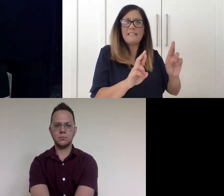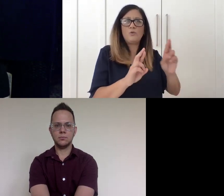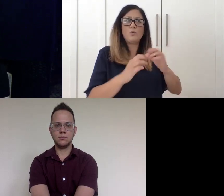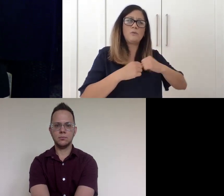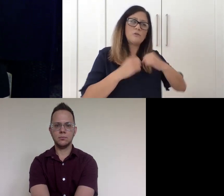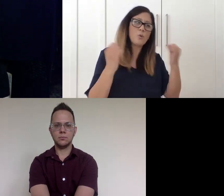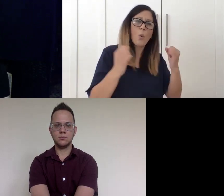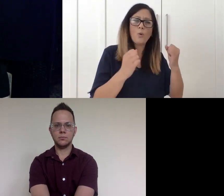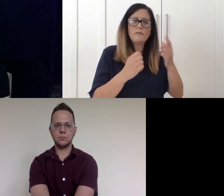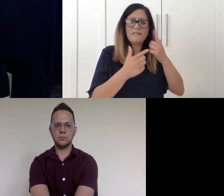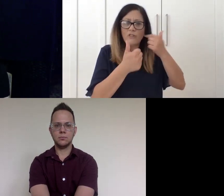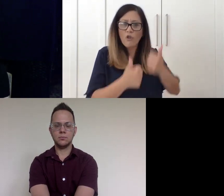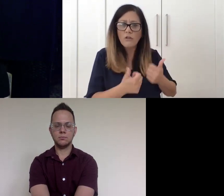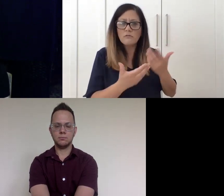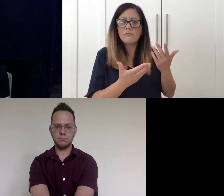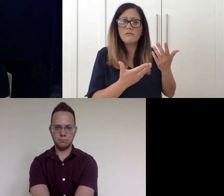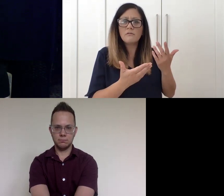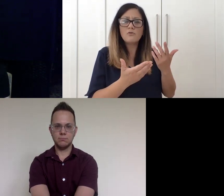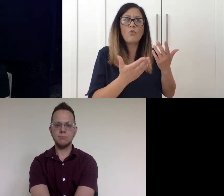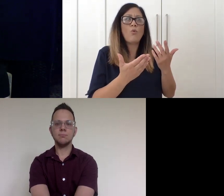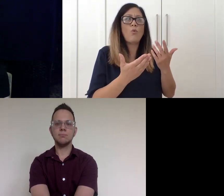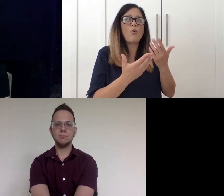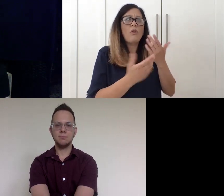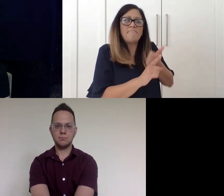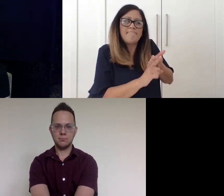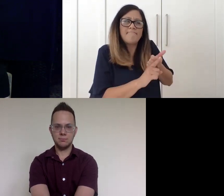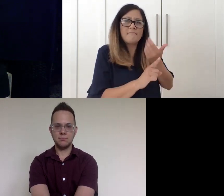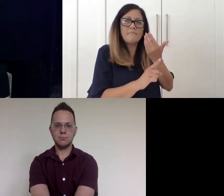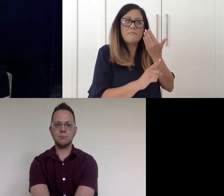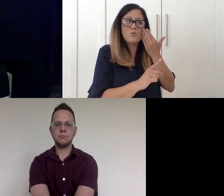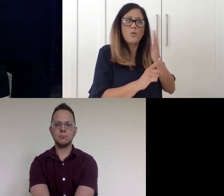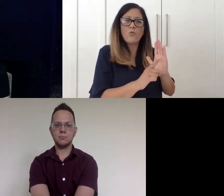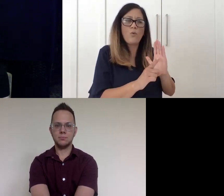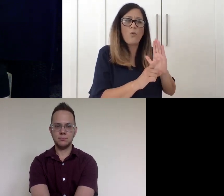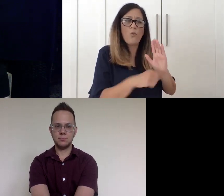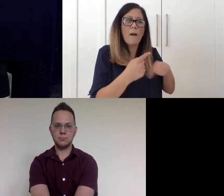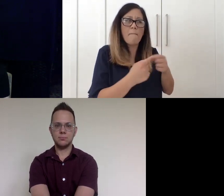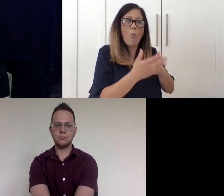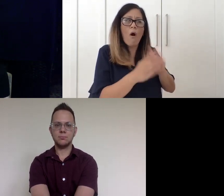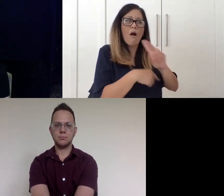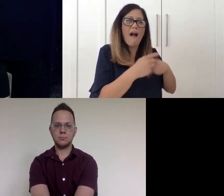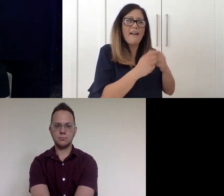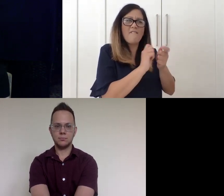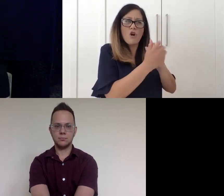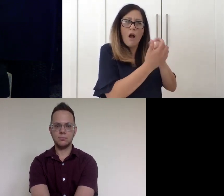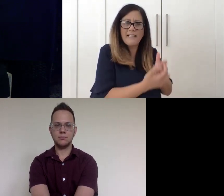So maybe people aren't really wanting to disclose that they're hard of hearing.